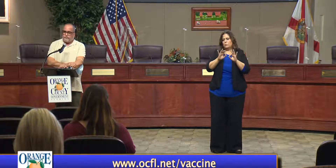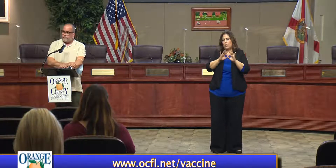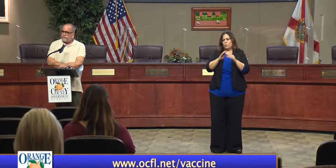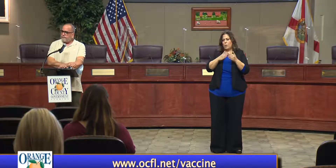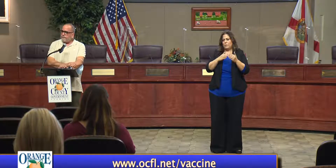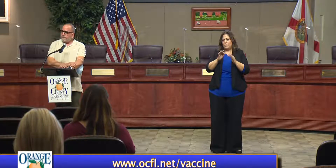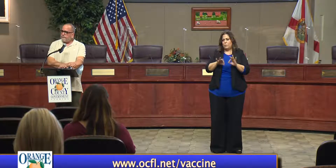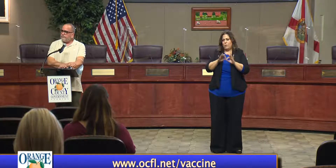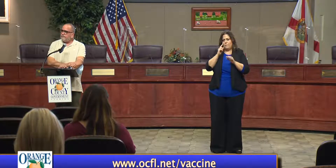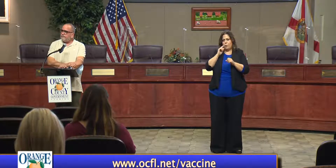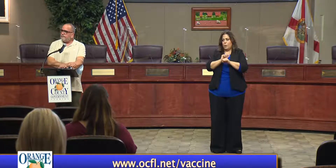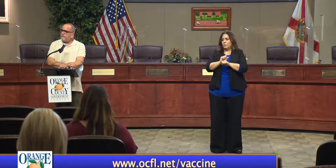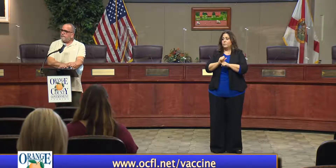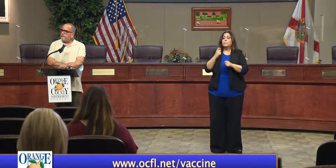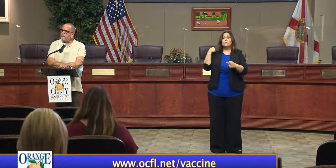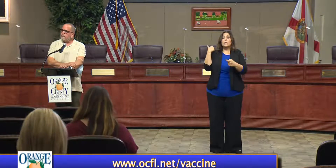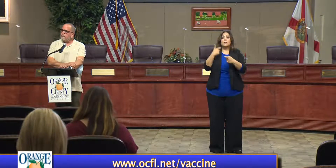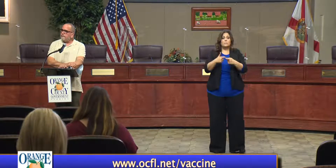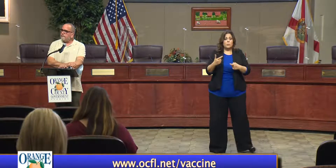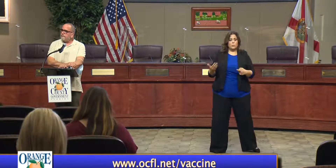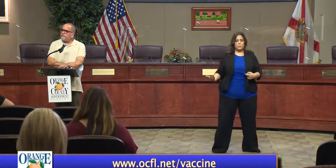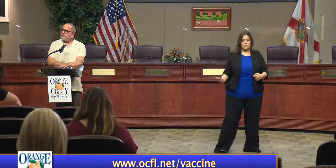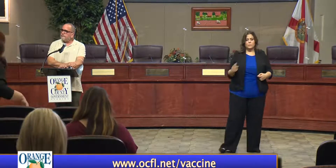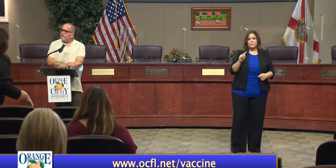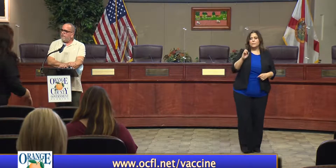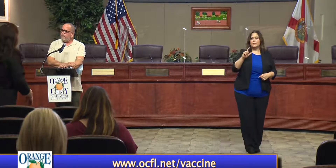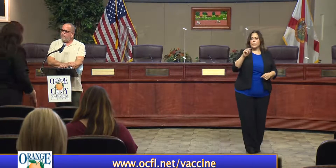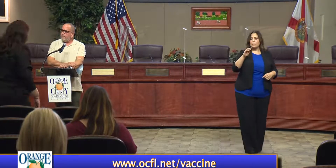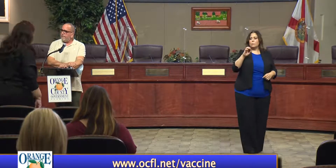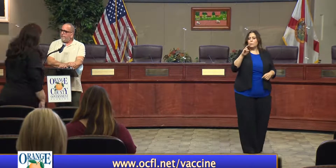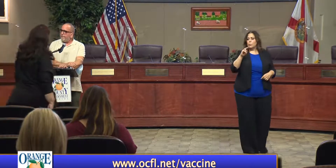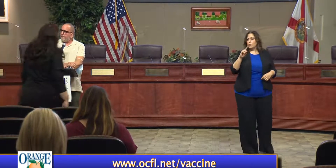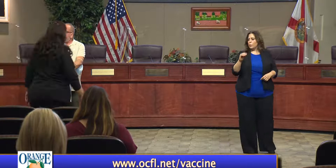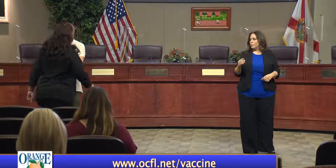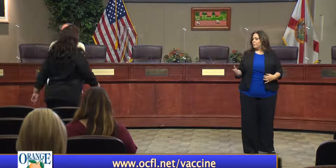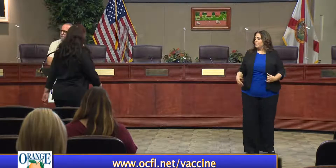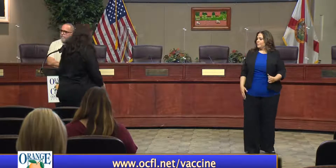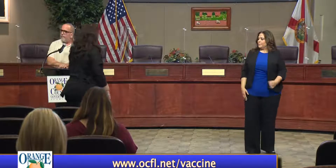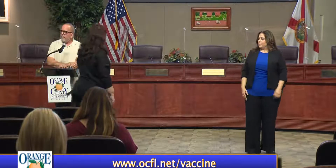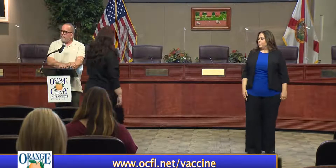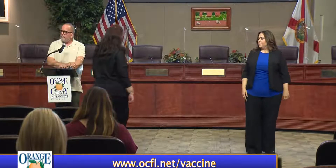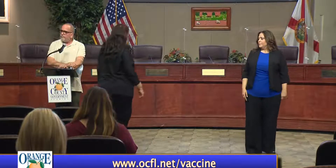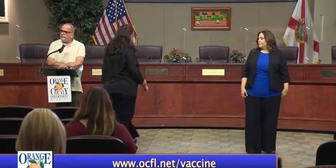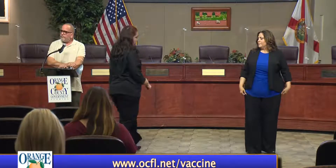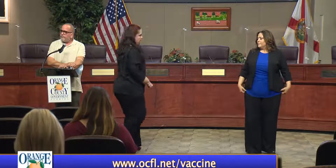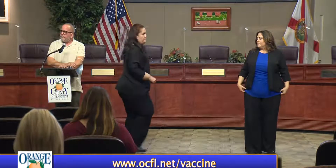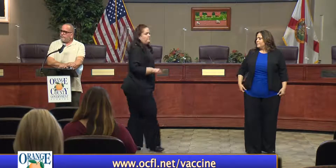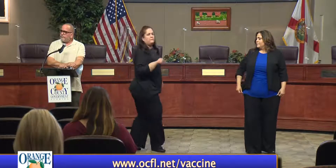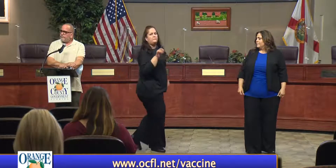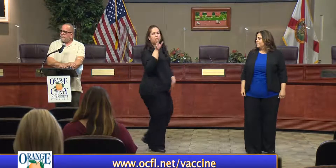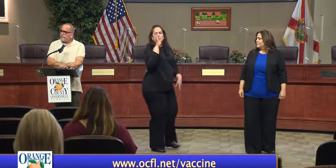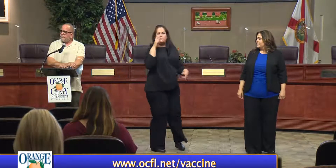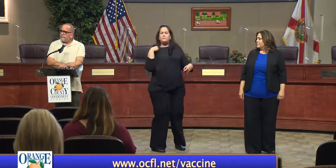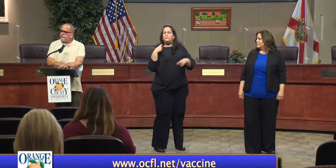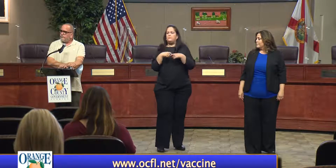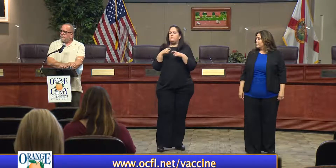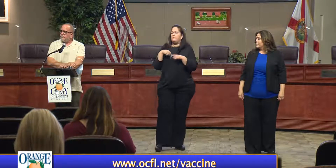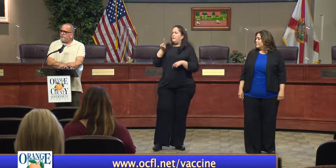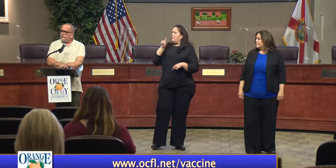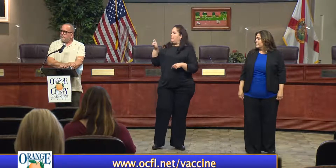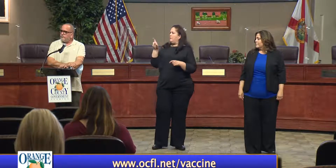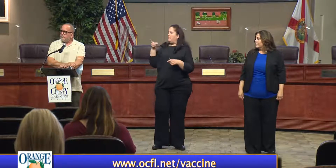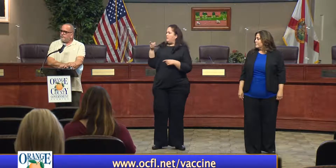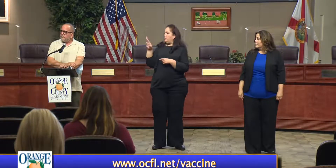Una pregunta en español, Edgar Carrillo, Telemundo, puede ser para Dr. Pino o para el alcalde y su asistente.